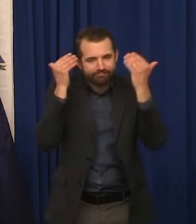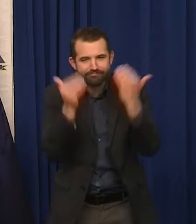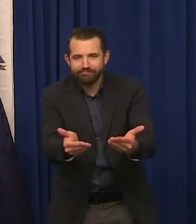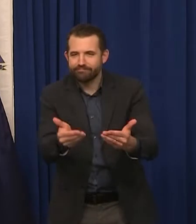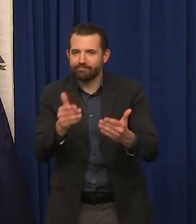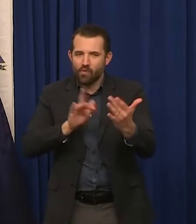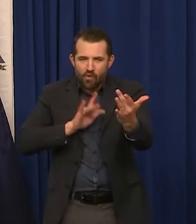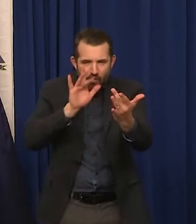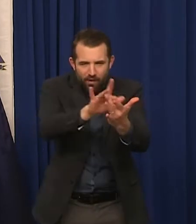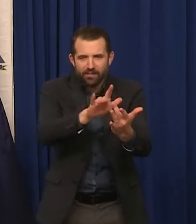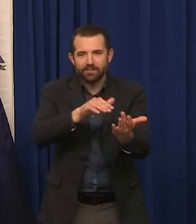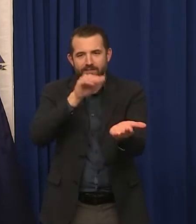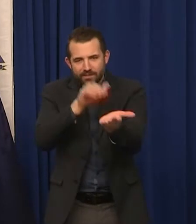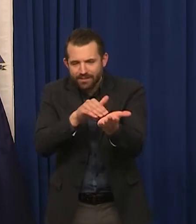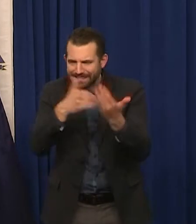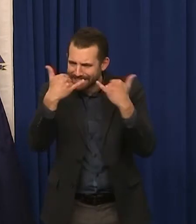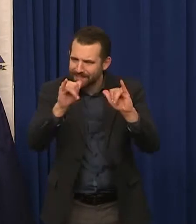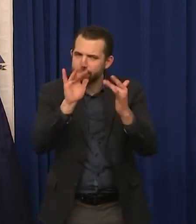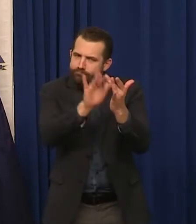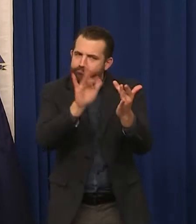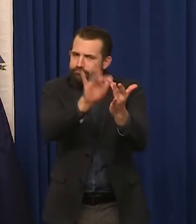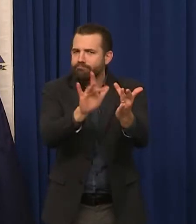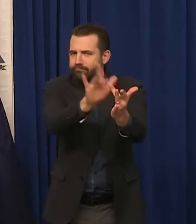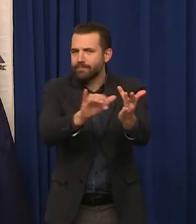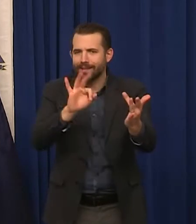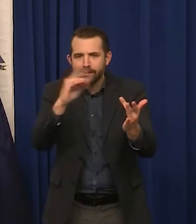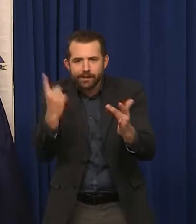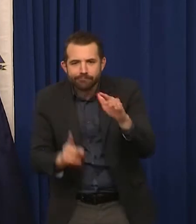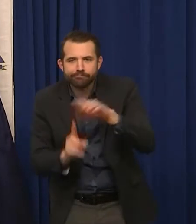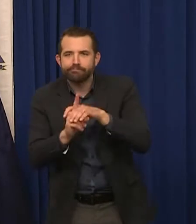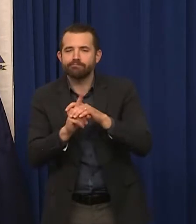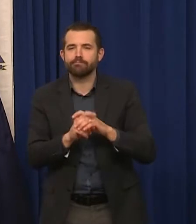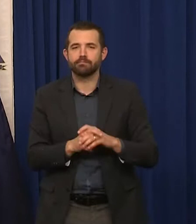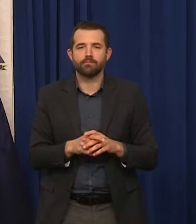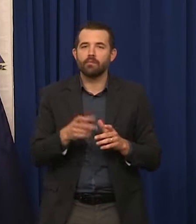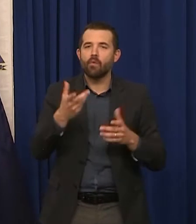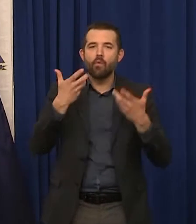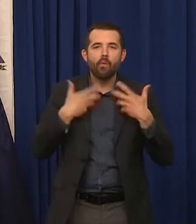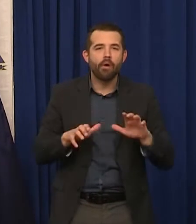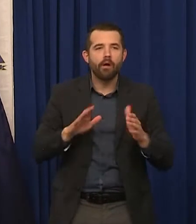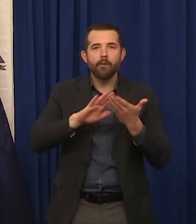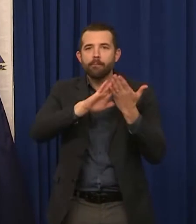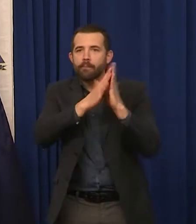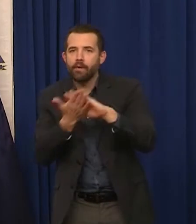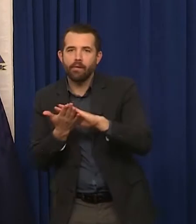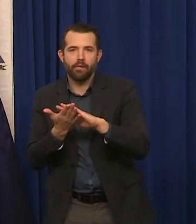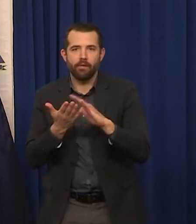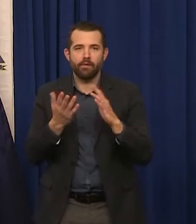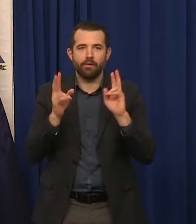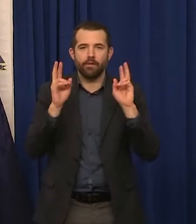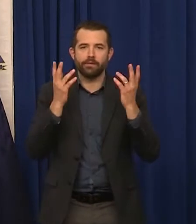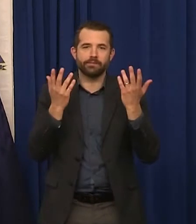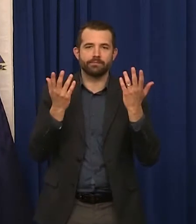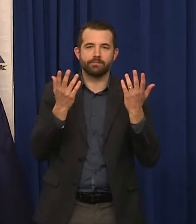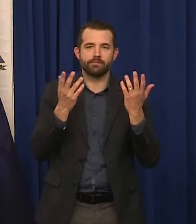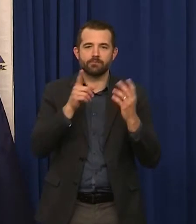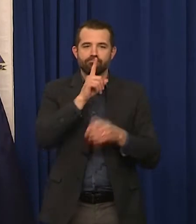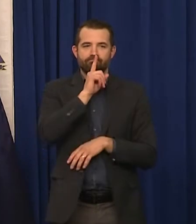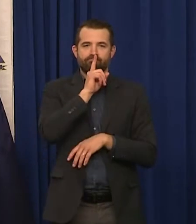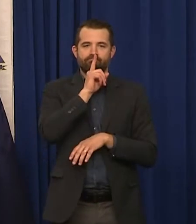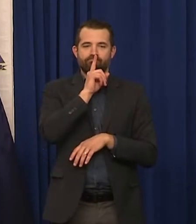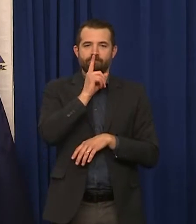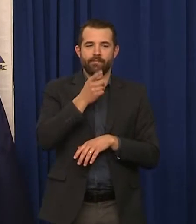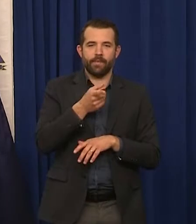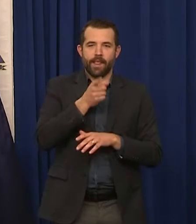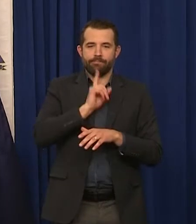What we don't want to do is create a silent sub-epidemic of people who need